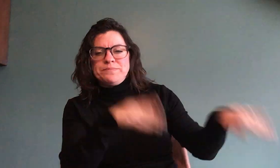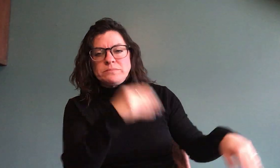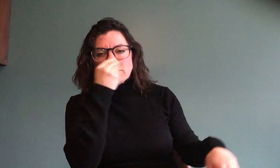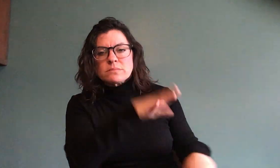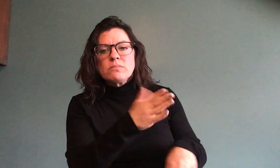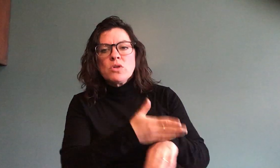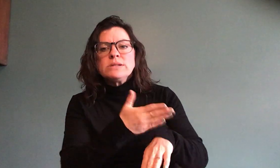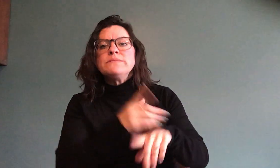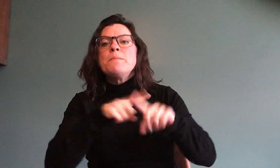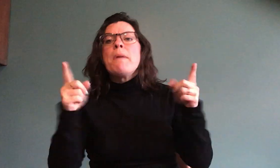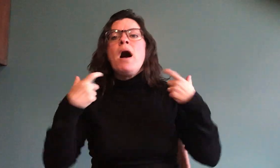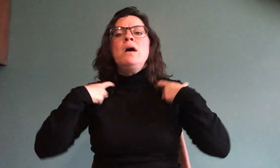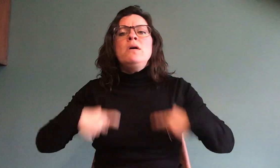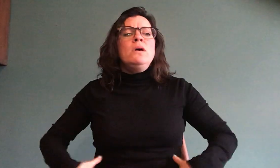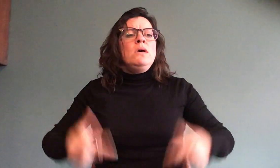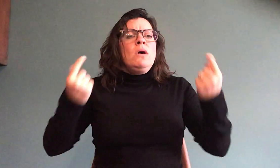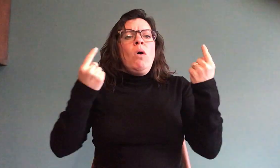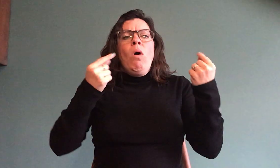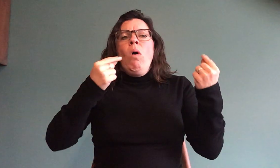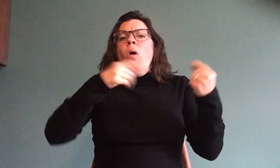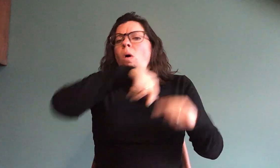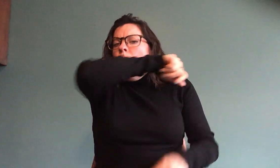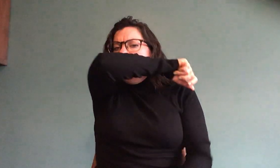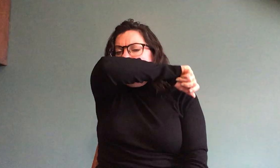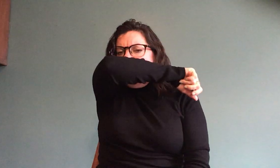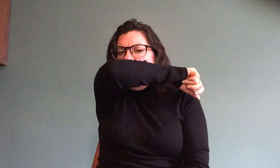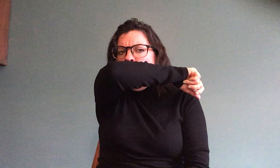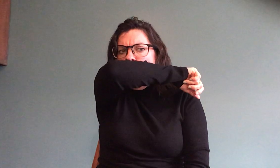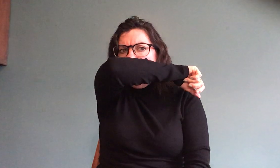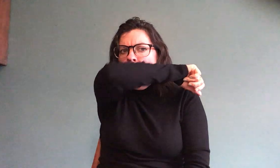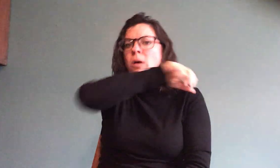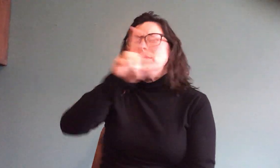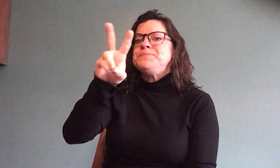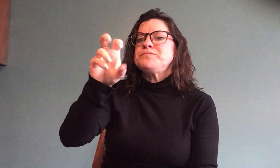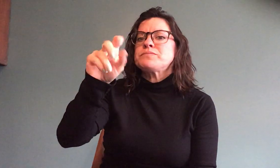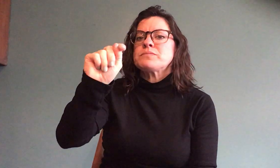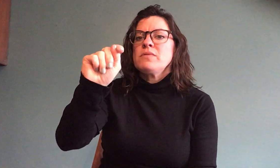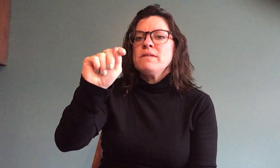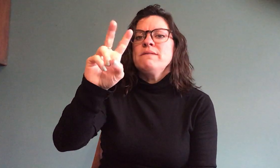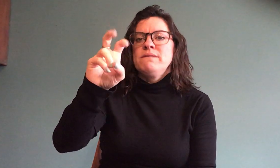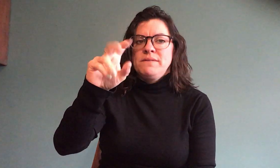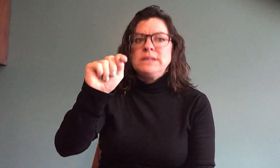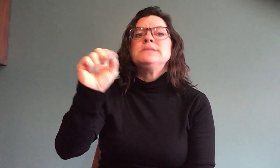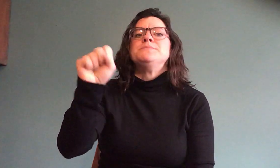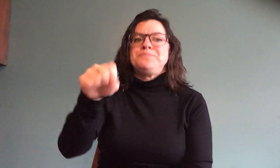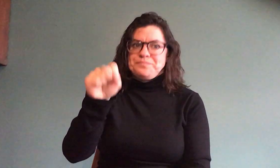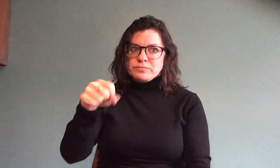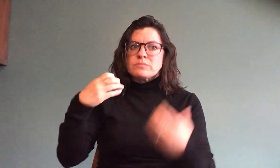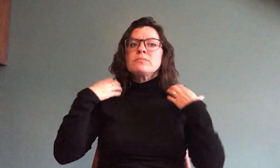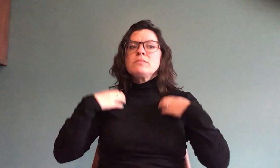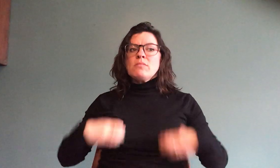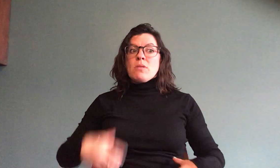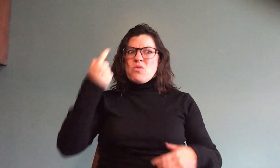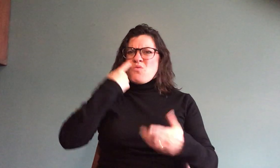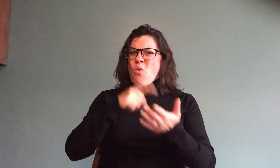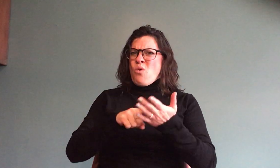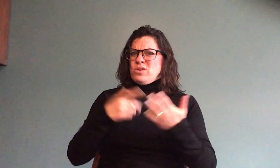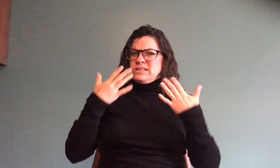and orange. Fluorescent yellow. And it's got yellow. He's got orange reflective stripes on it.